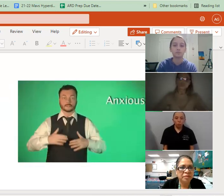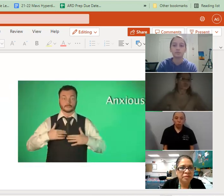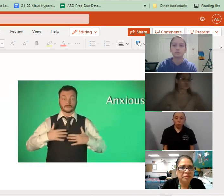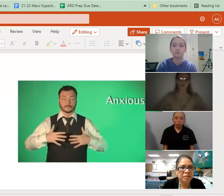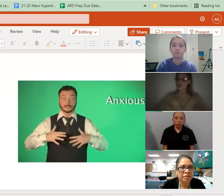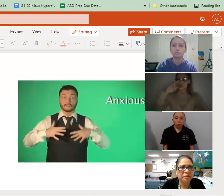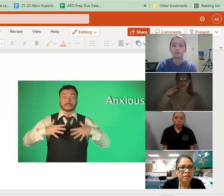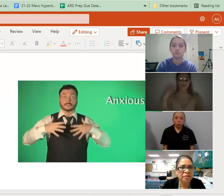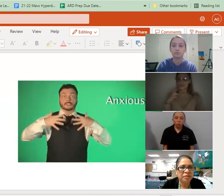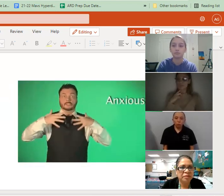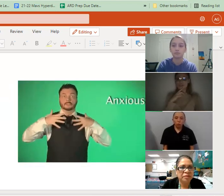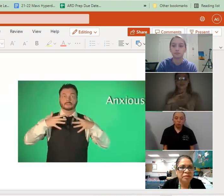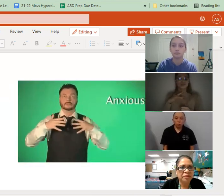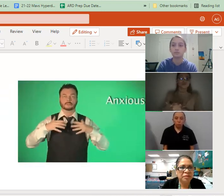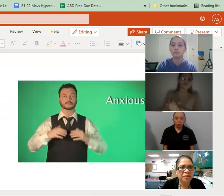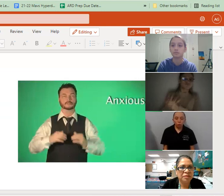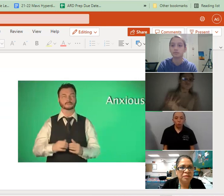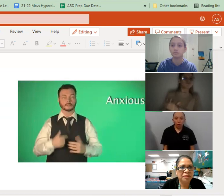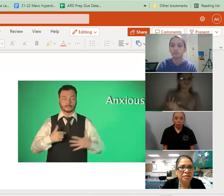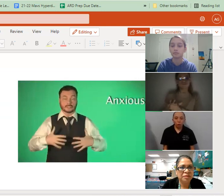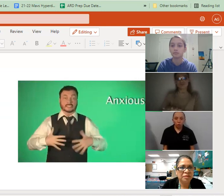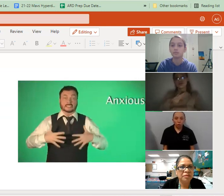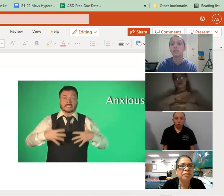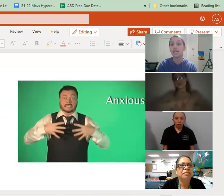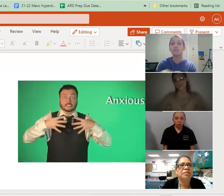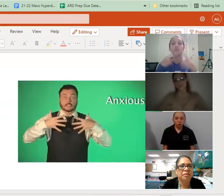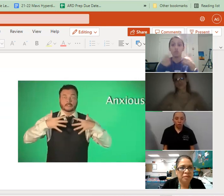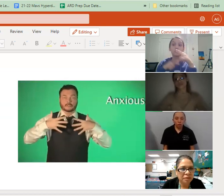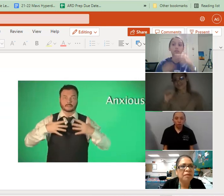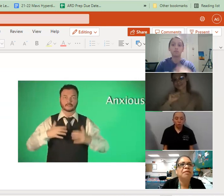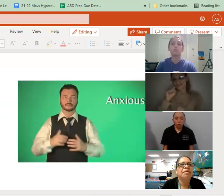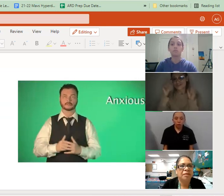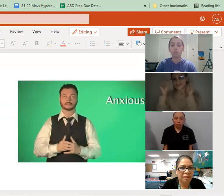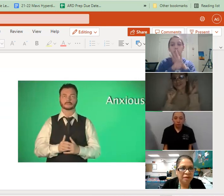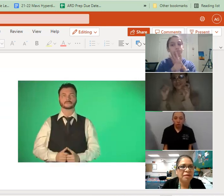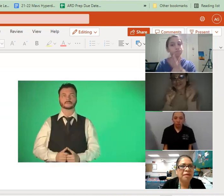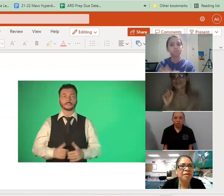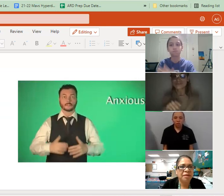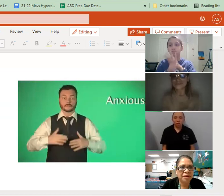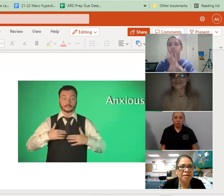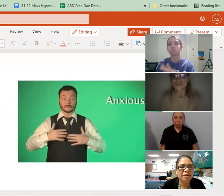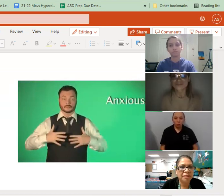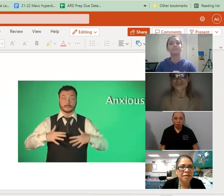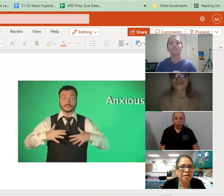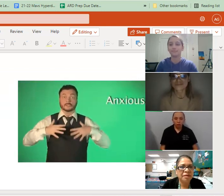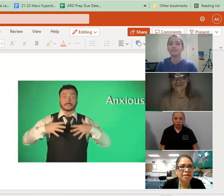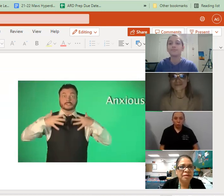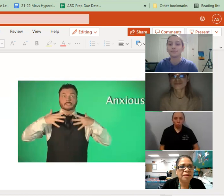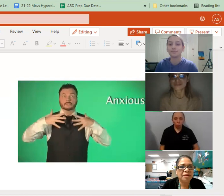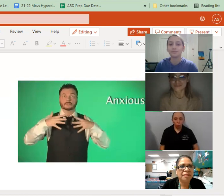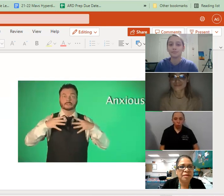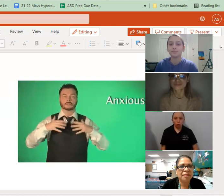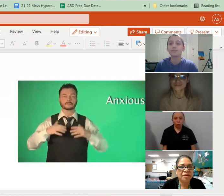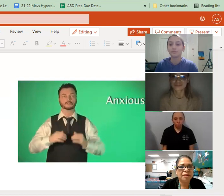Most deaf people do use the mouth. Yeah. And stress is with like puffed cheeks, and relieved is like